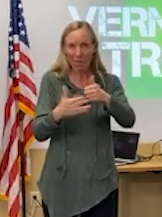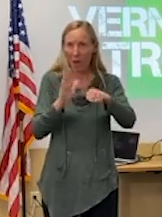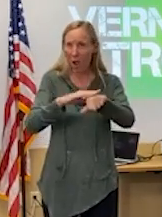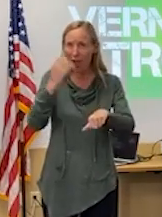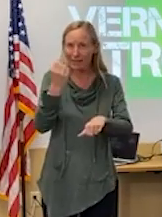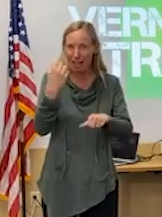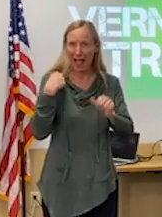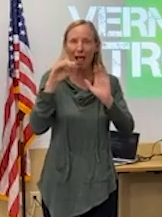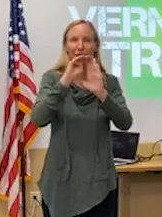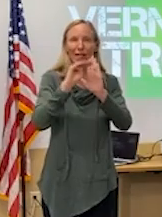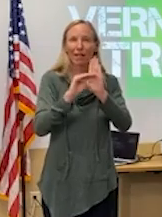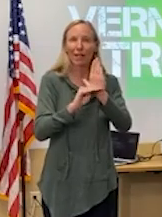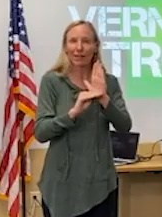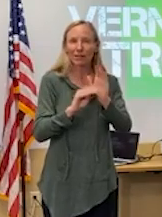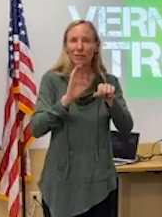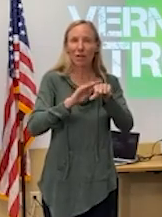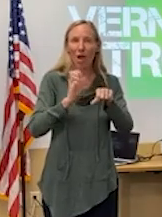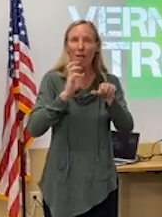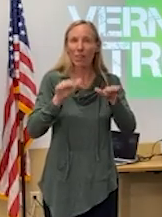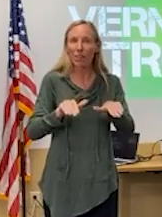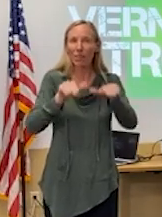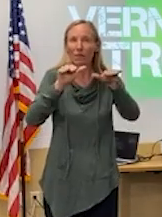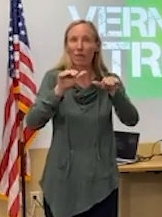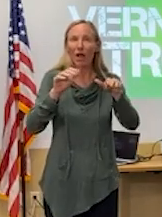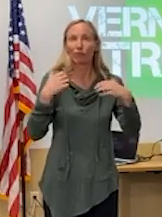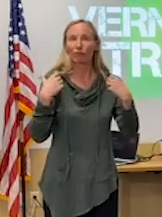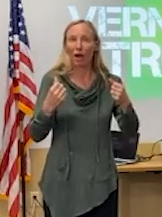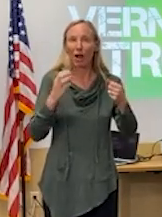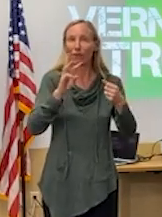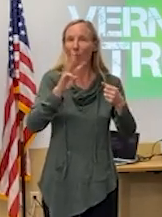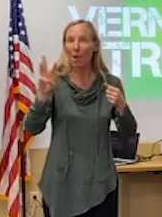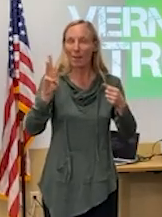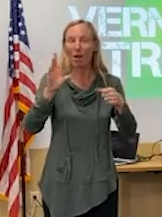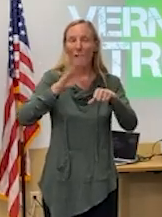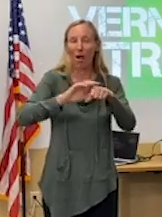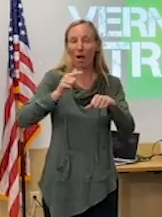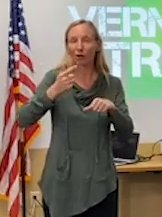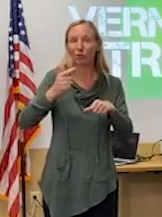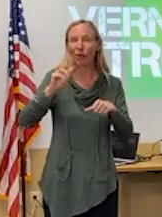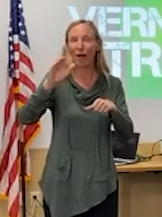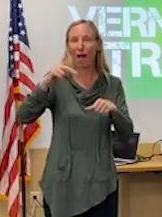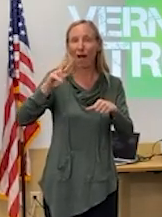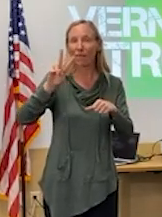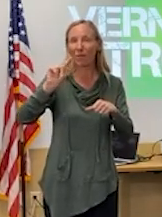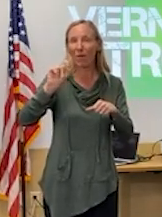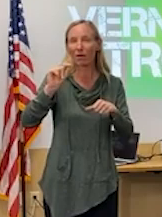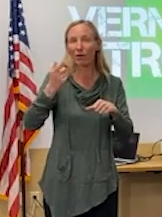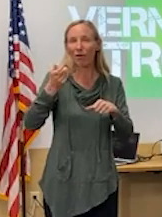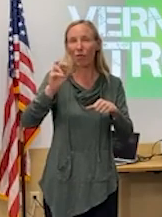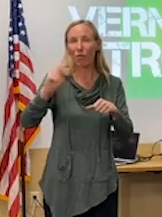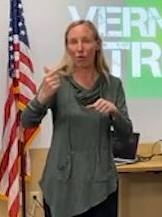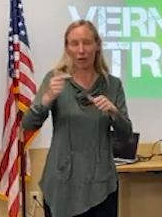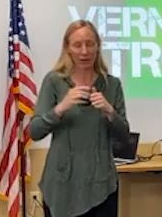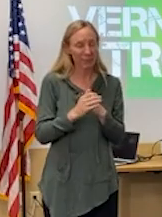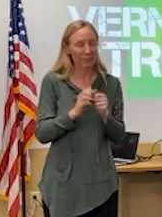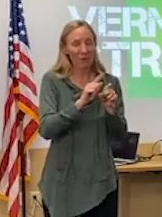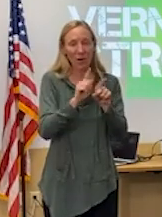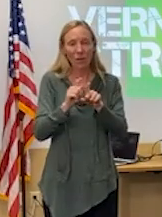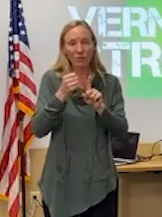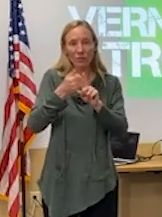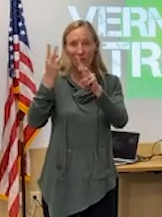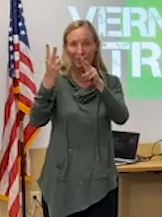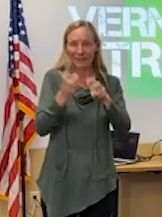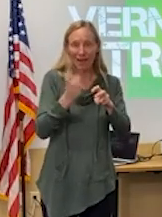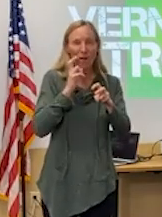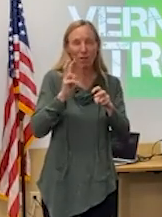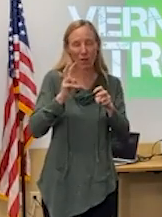there's a list on the Flood Recovery webpage on greenupvermont.org. You can also download the Green